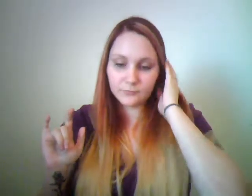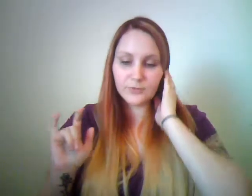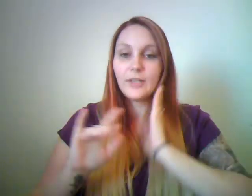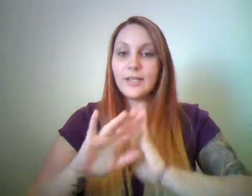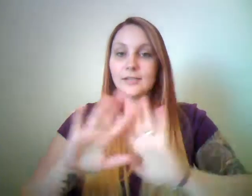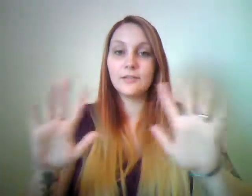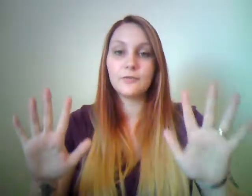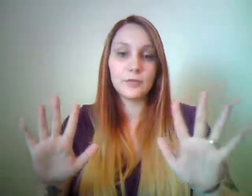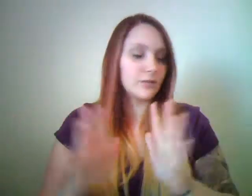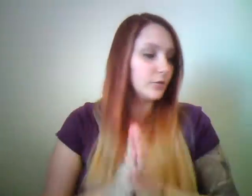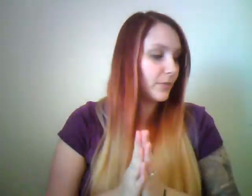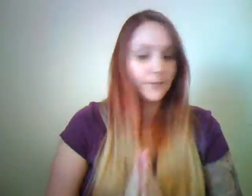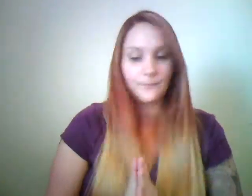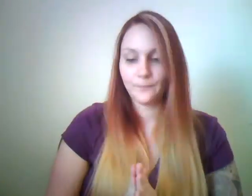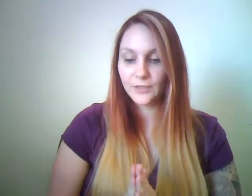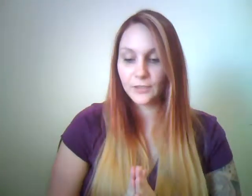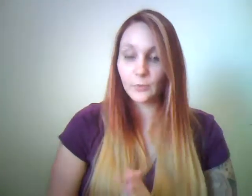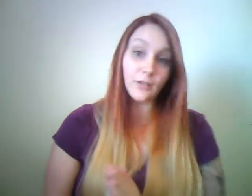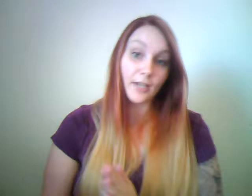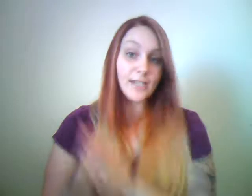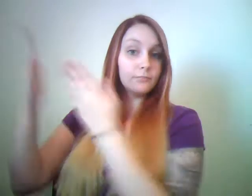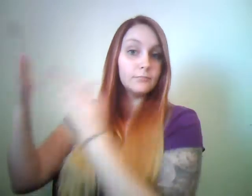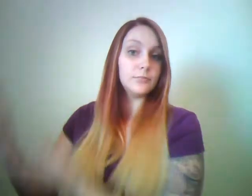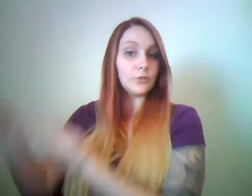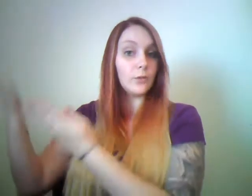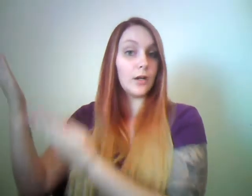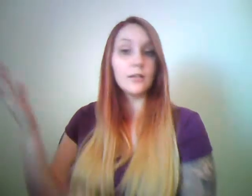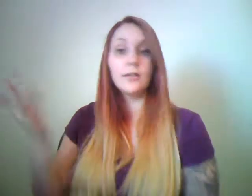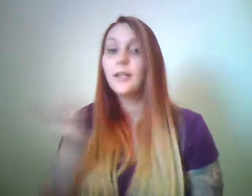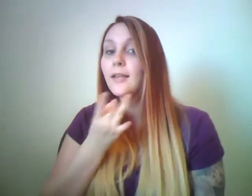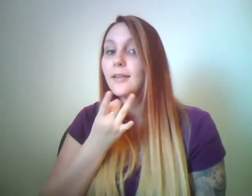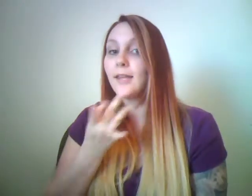So that's the first little bit. You are light. You are light.